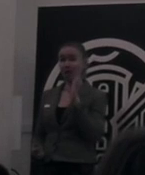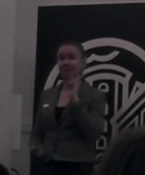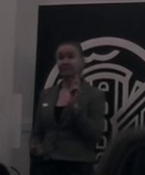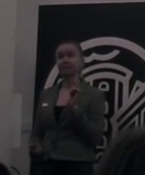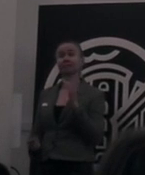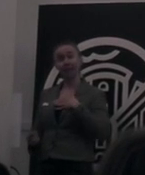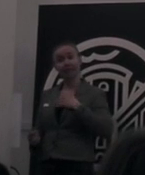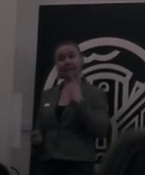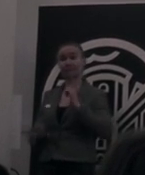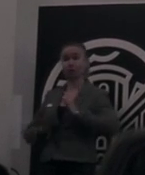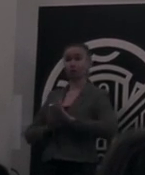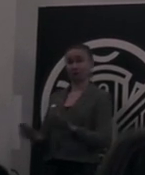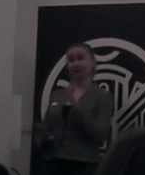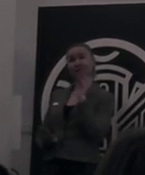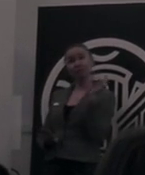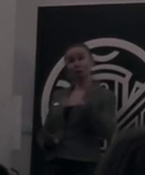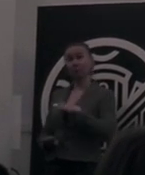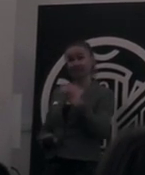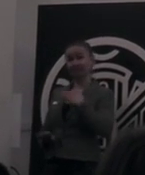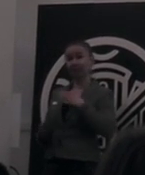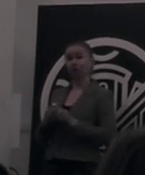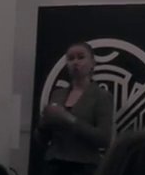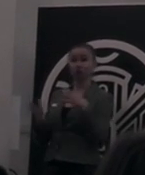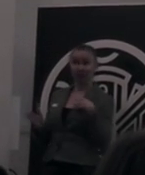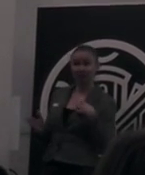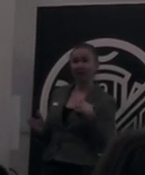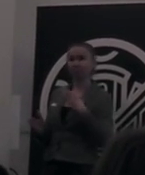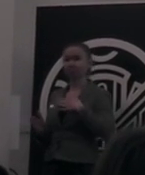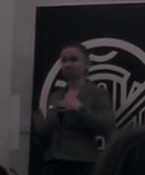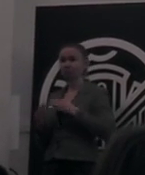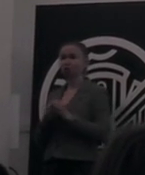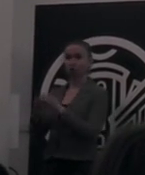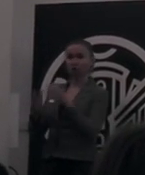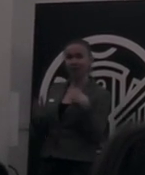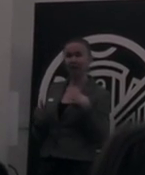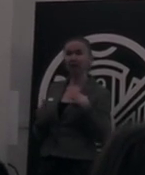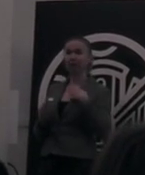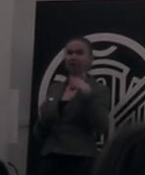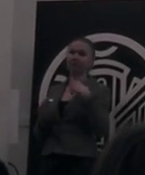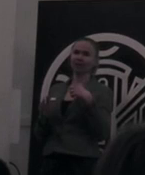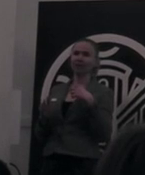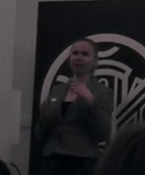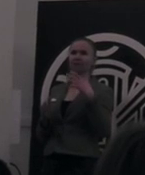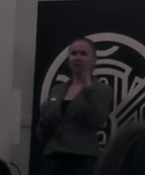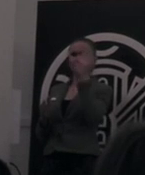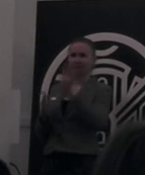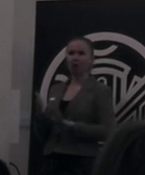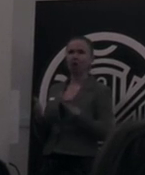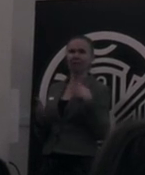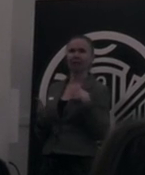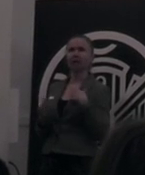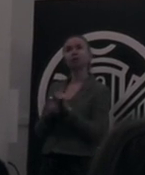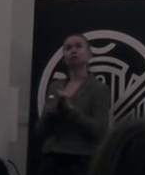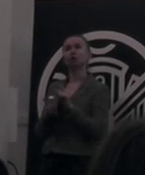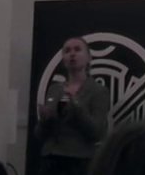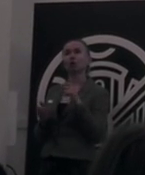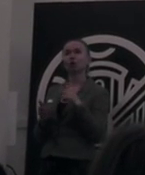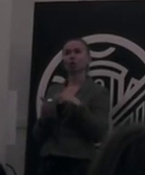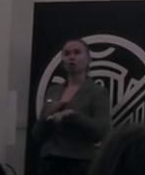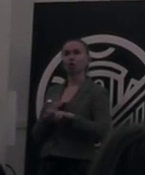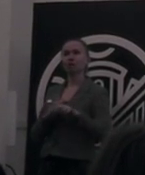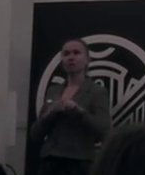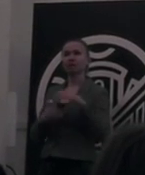be clear, if you've come here because you want to support women, you want to support women of color, go back home. We have nothing to do